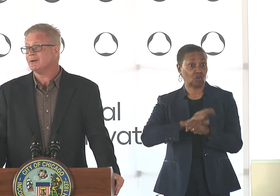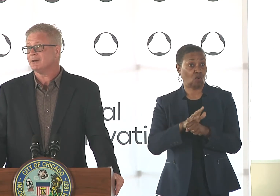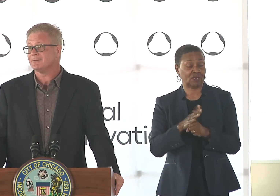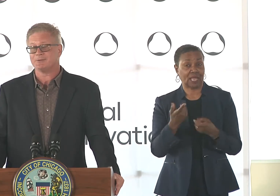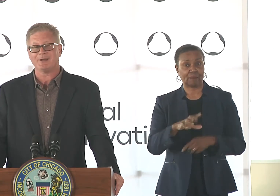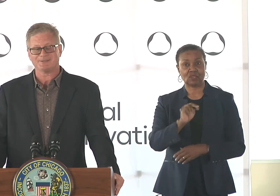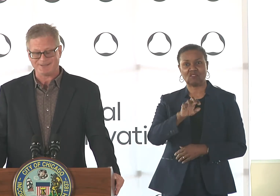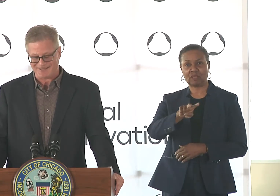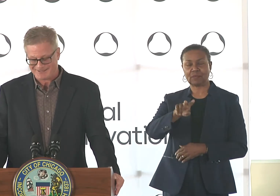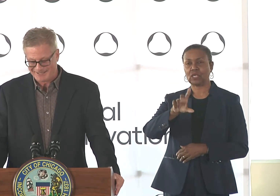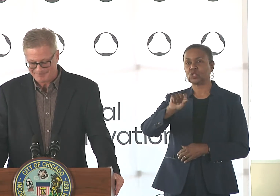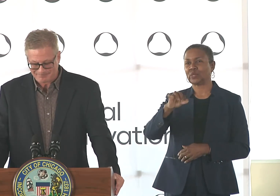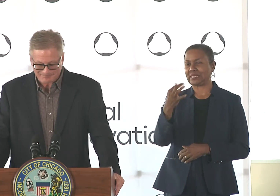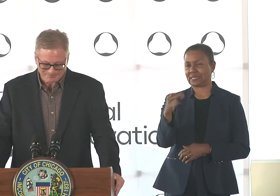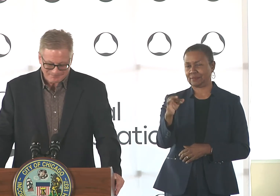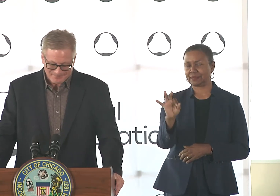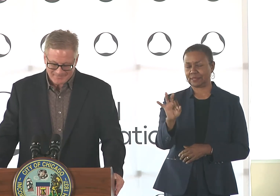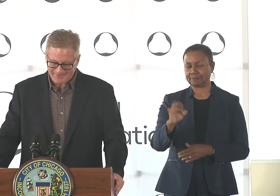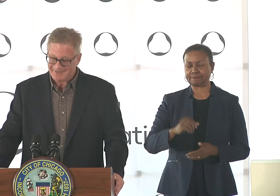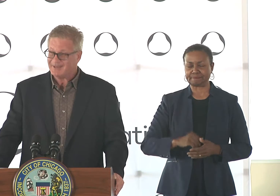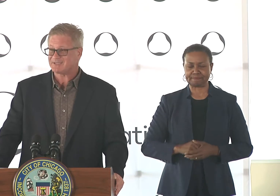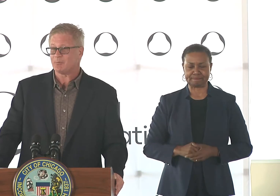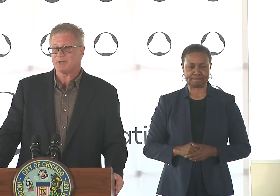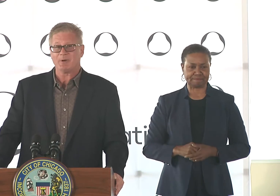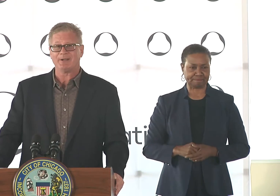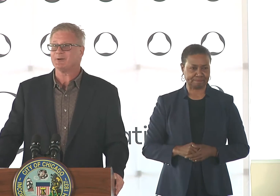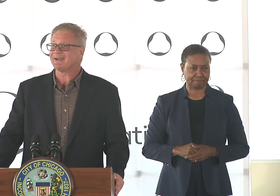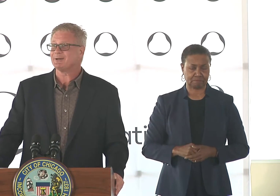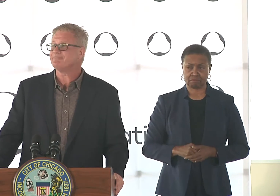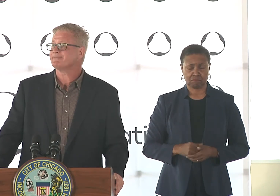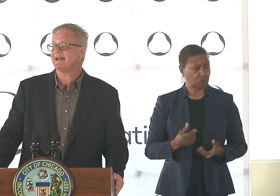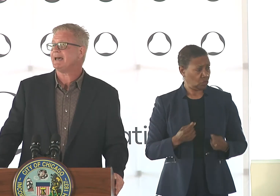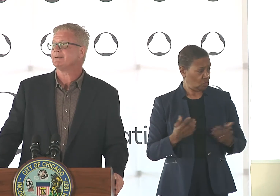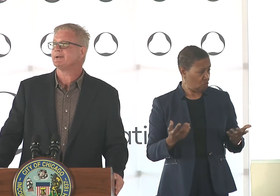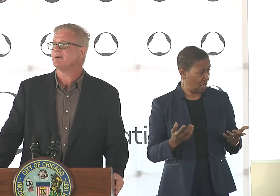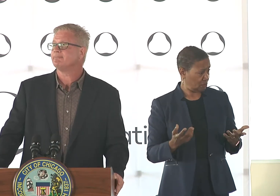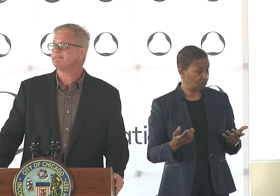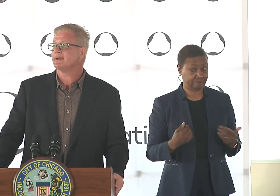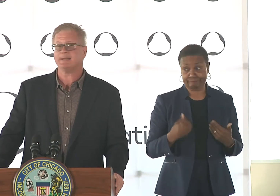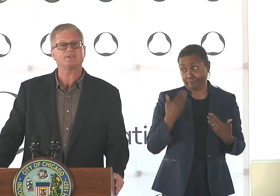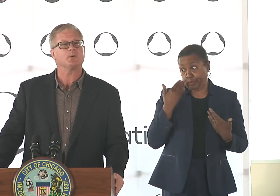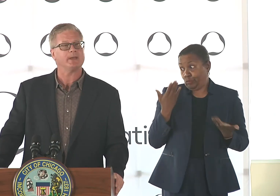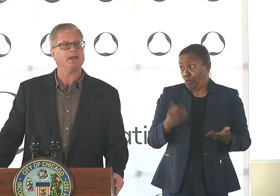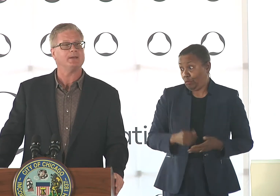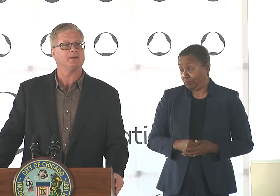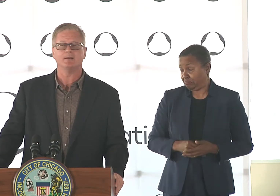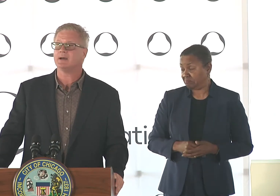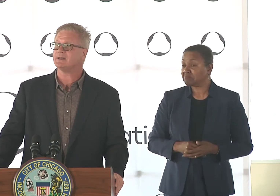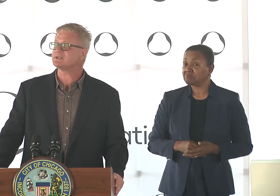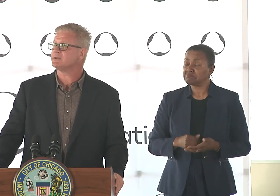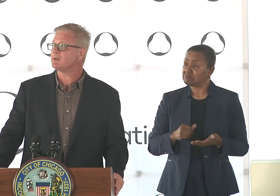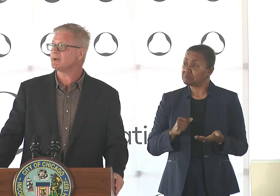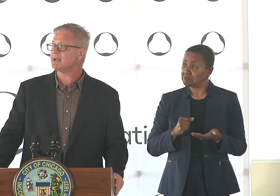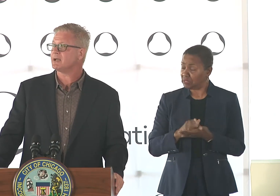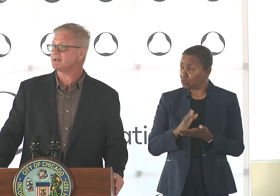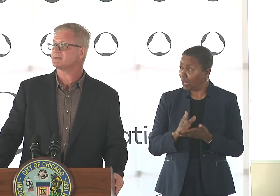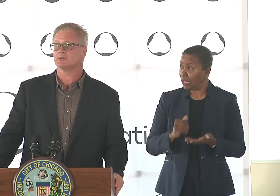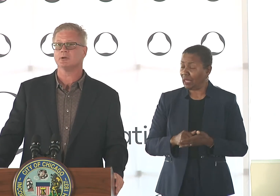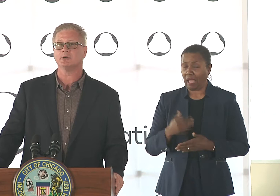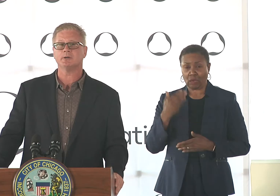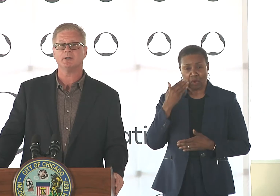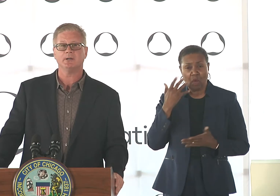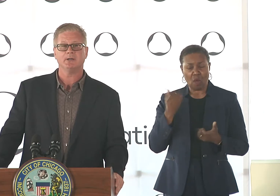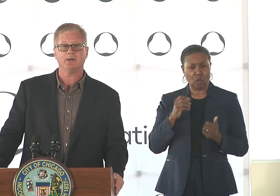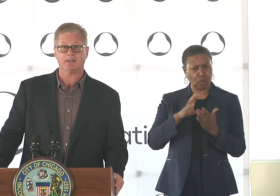November of 2019. He said, "What do you want to do?" I go, I don't know, and that's okay. I just know that I like